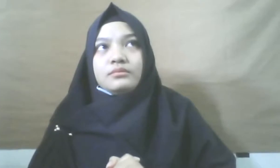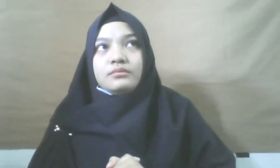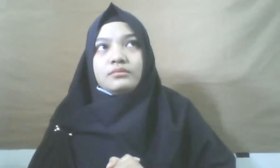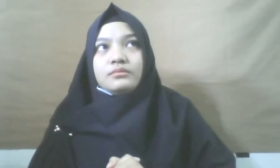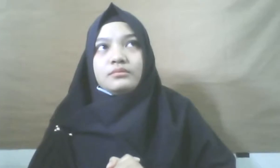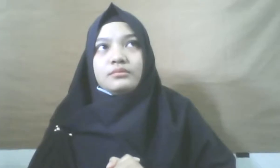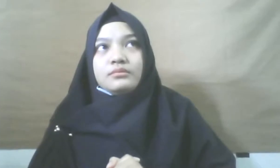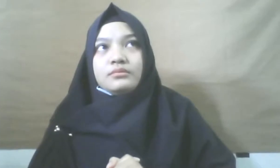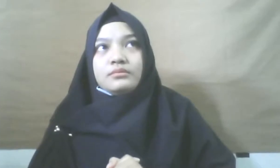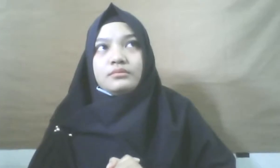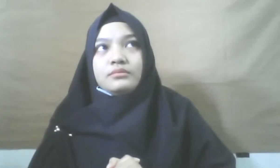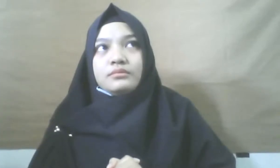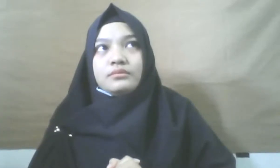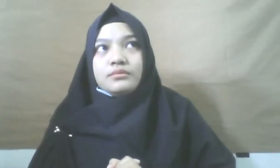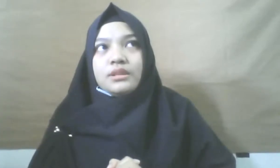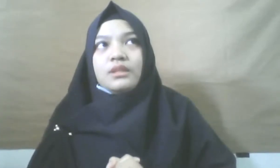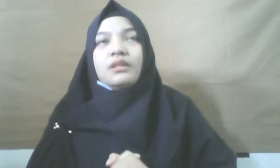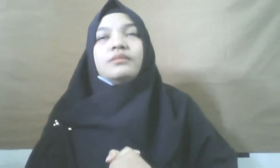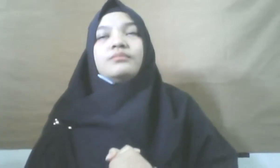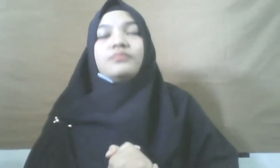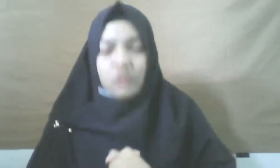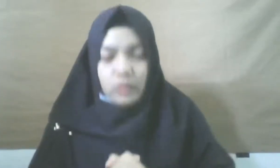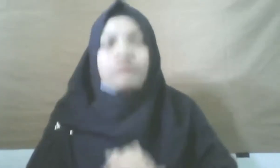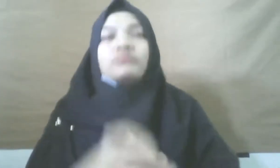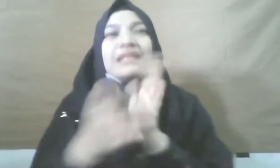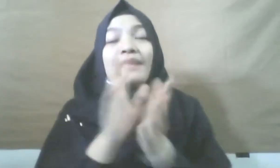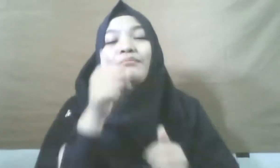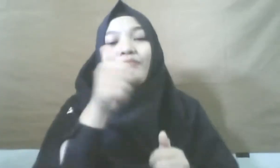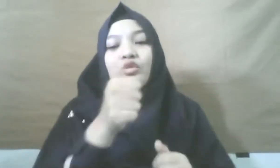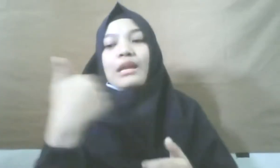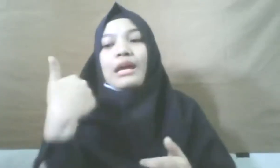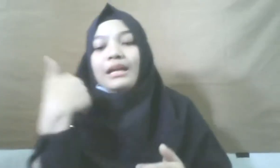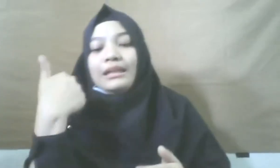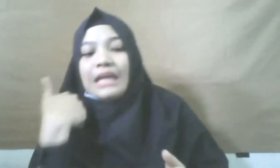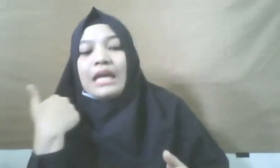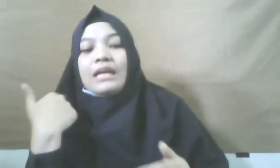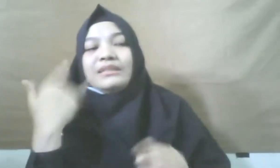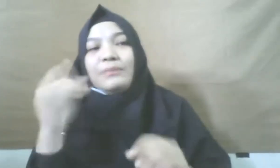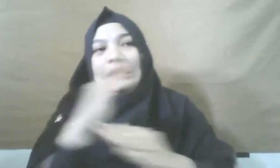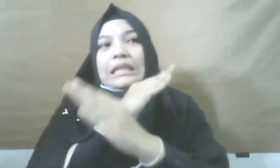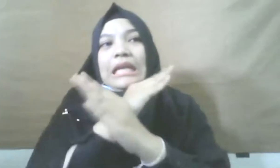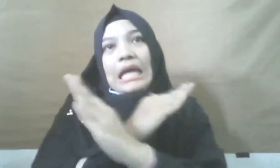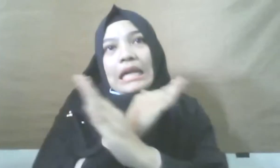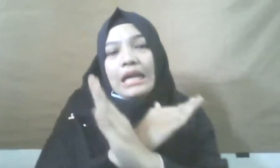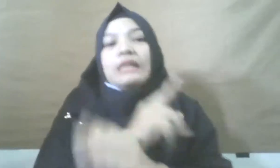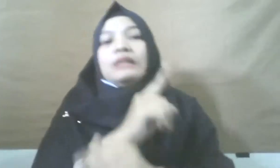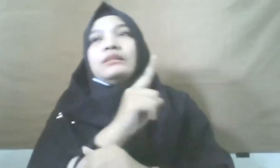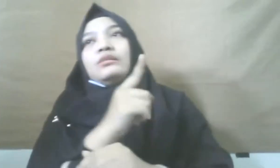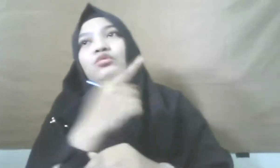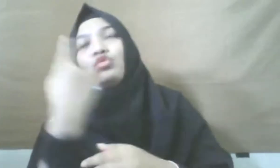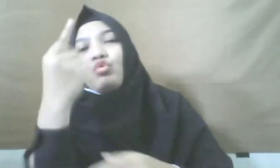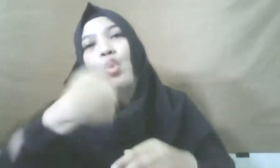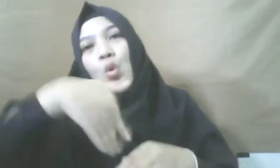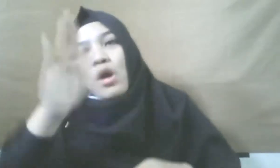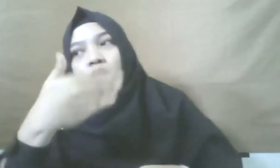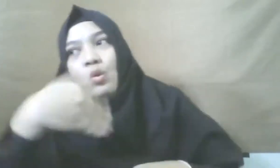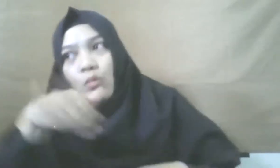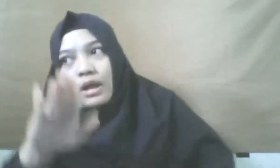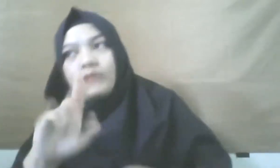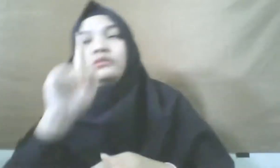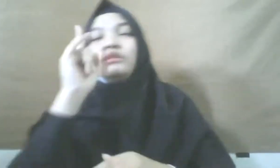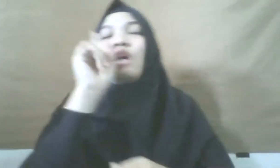the increased number of cases. So just by being on the front line, not having the proper